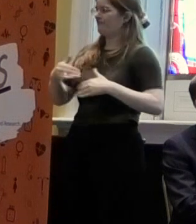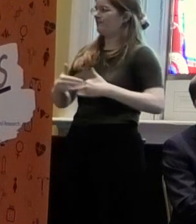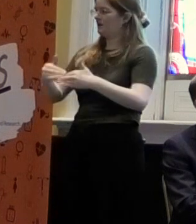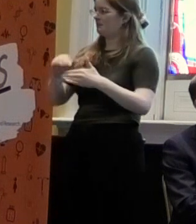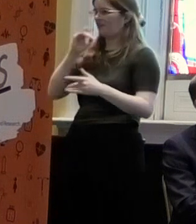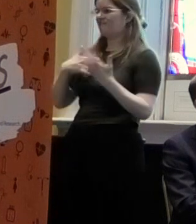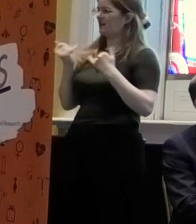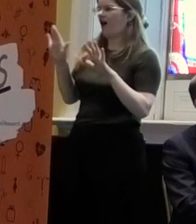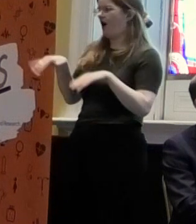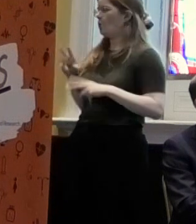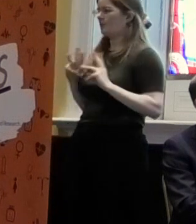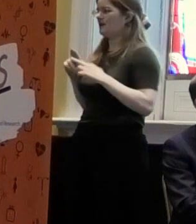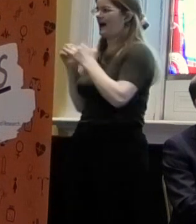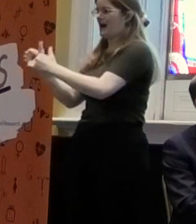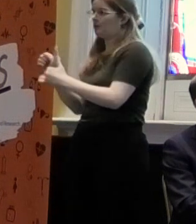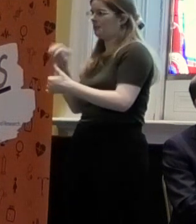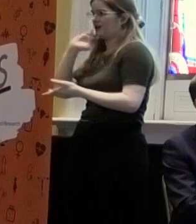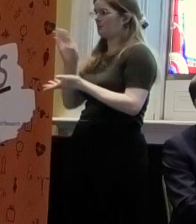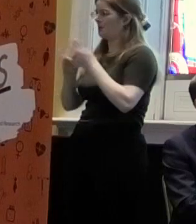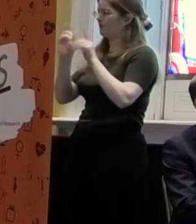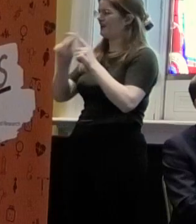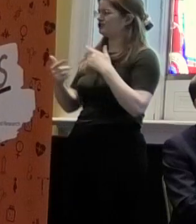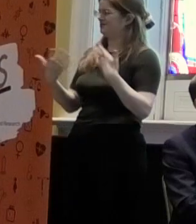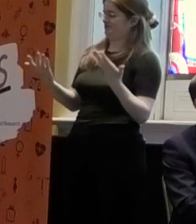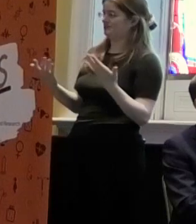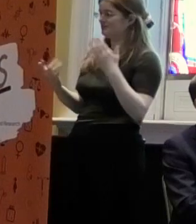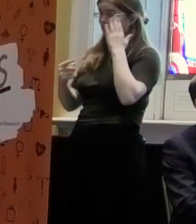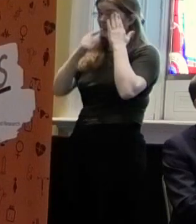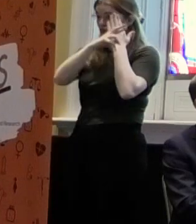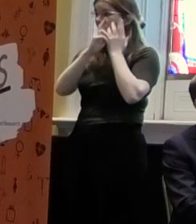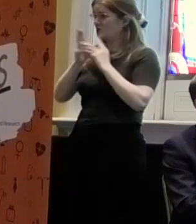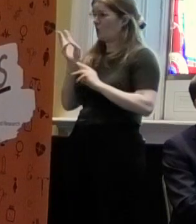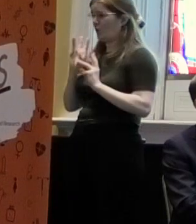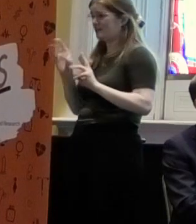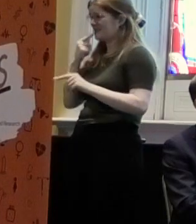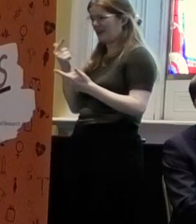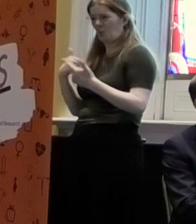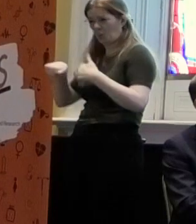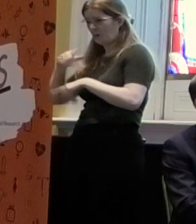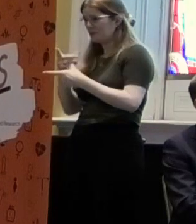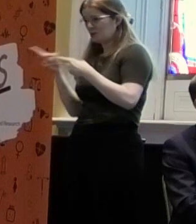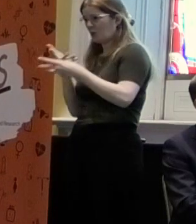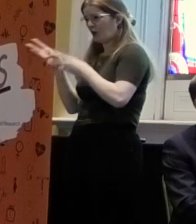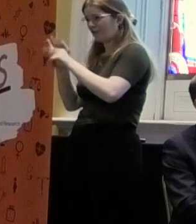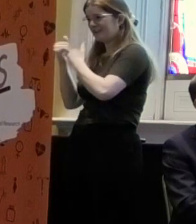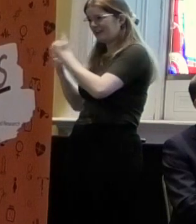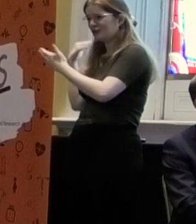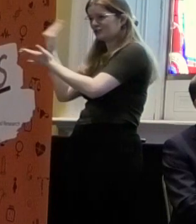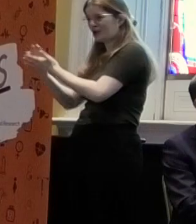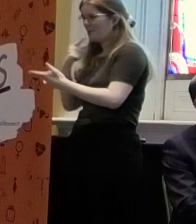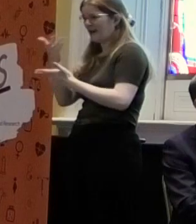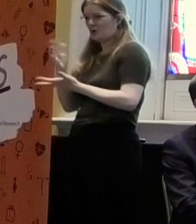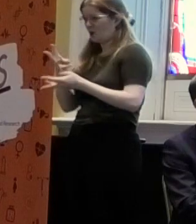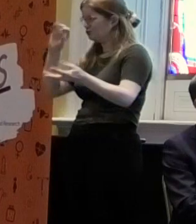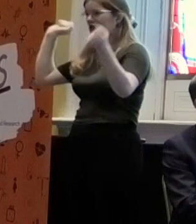Okay, I love it. A contradiction into it. I suppose the women were saying, don't go reinventing the wheel. We know the wheel. Yeah, exactly. Yeah. Like,